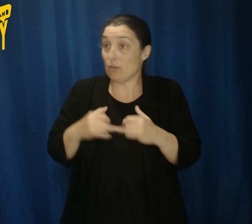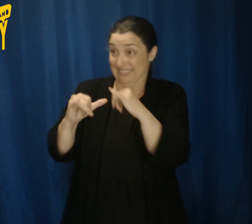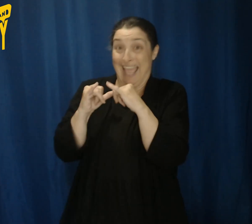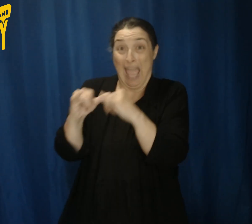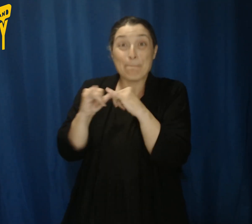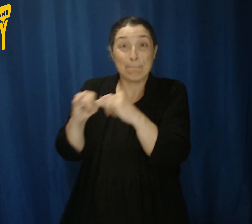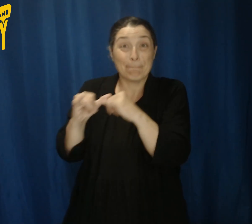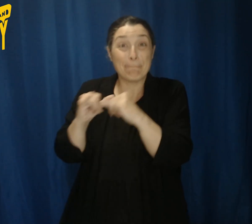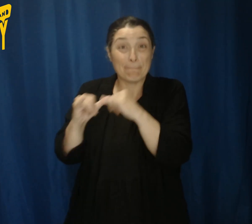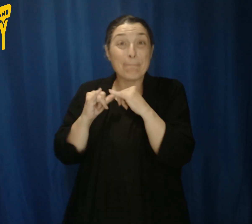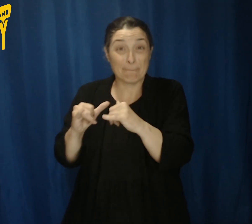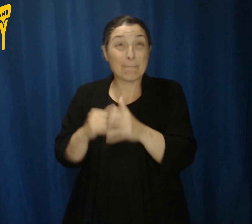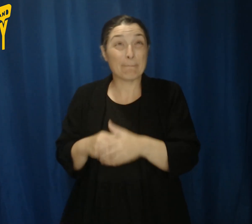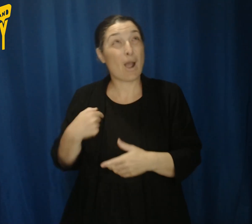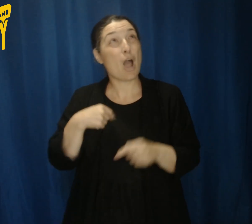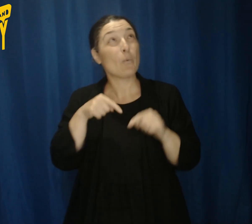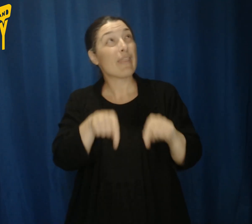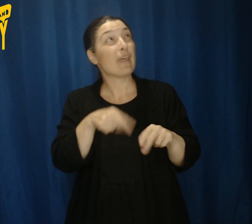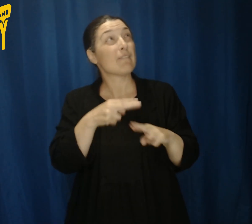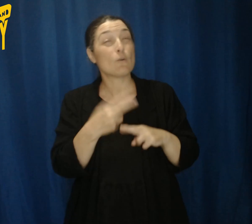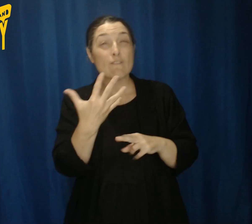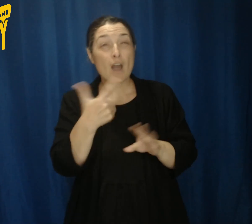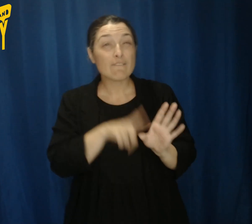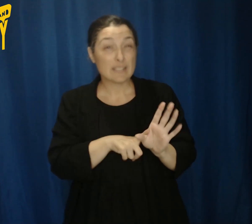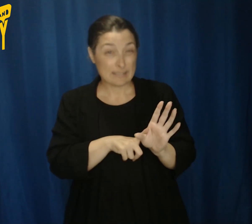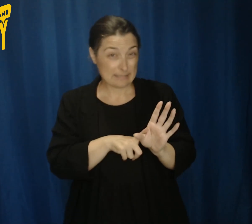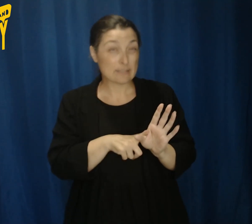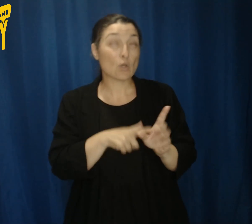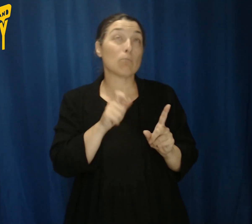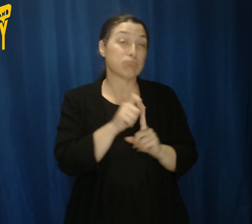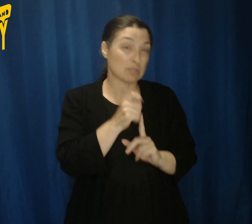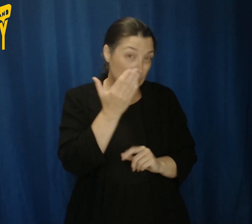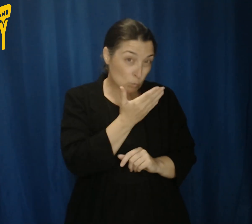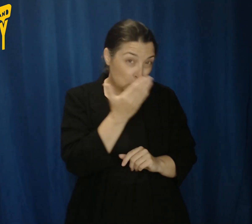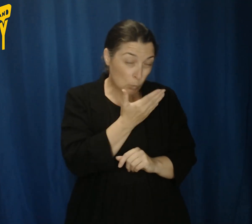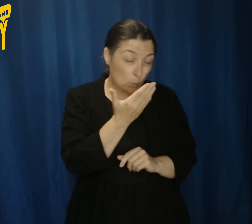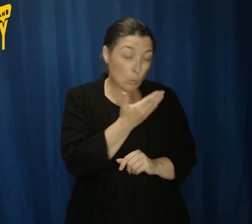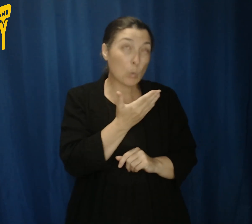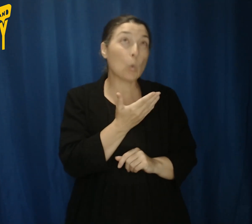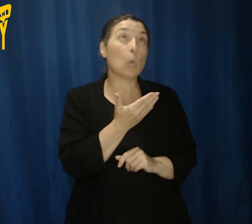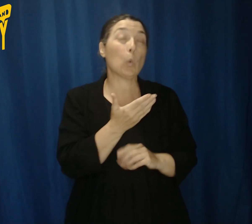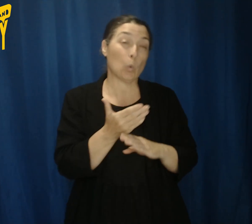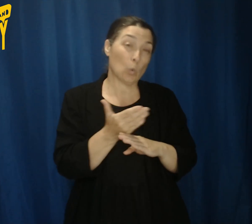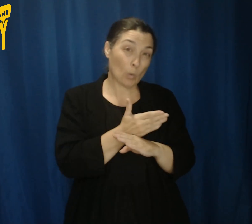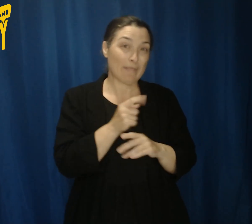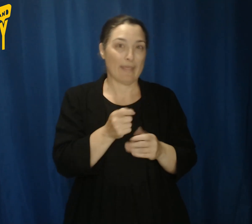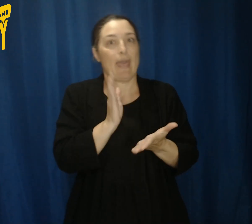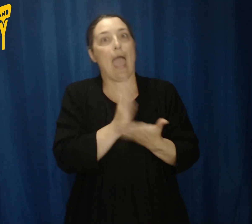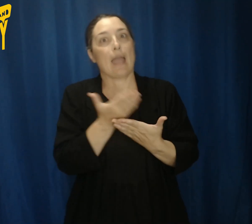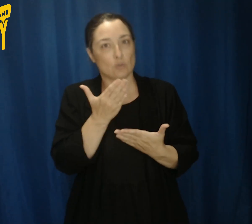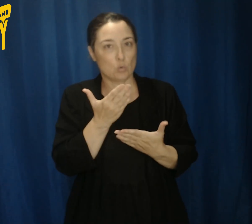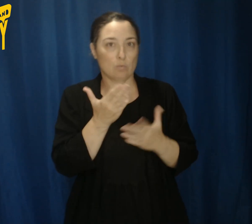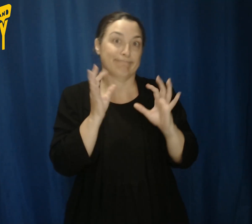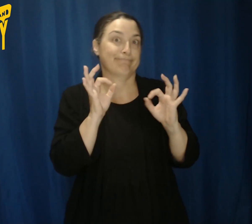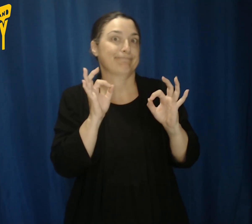effectively 5 years. I'd gone to their preschool and then I went to their actual school. It was all special, and I was there for